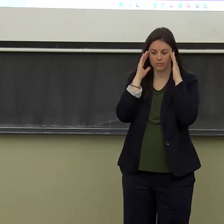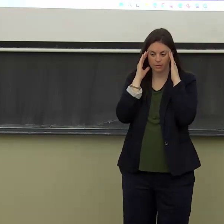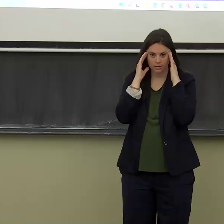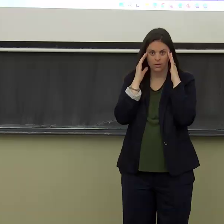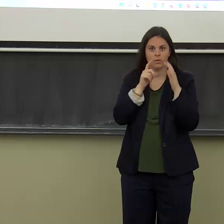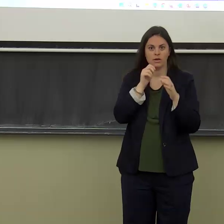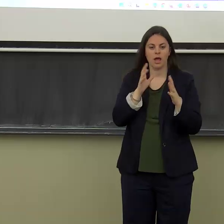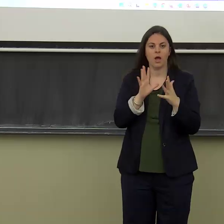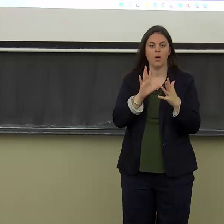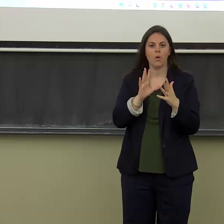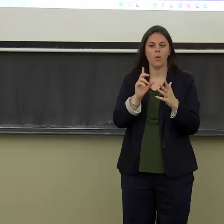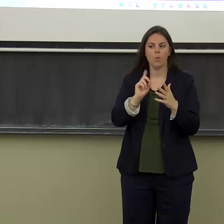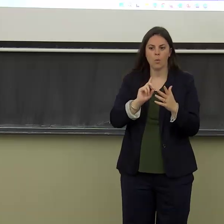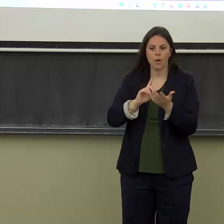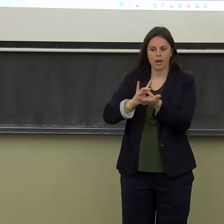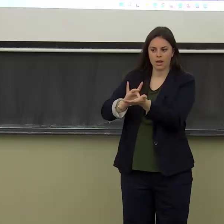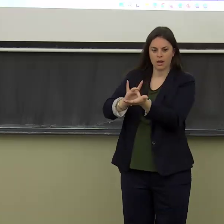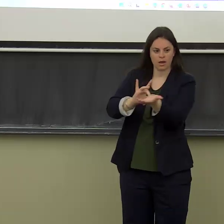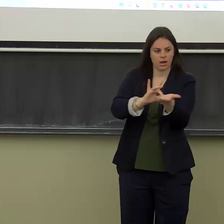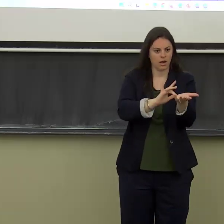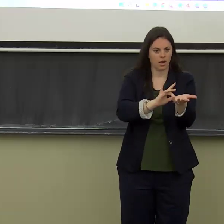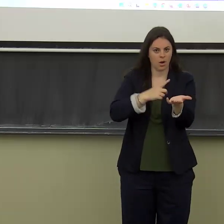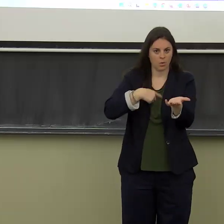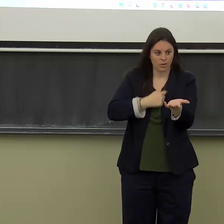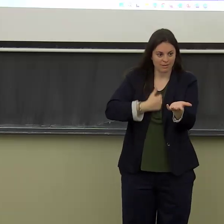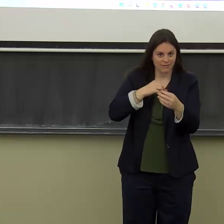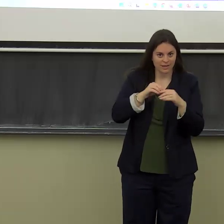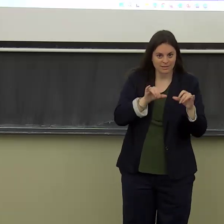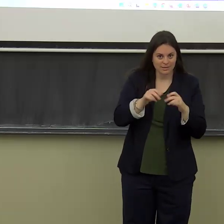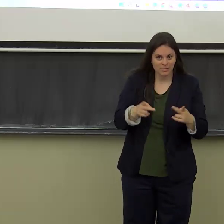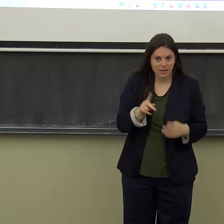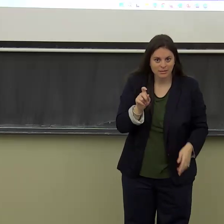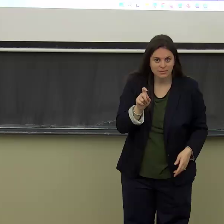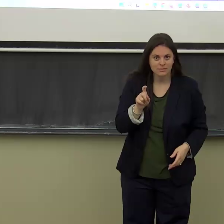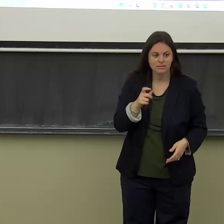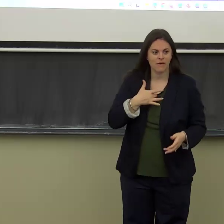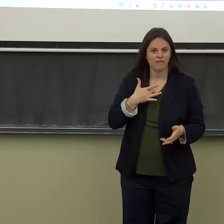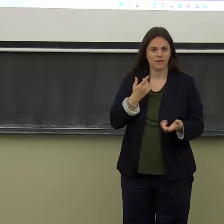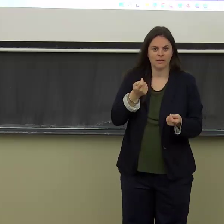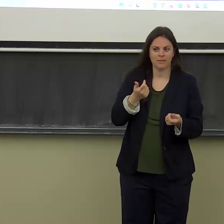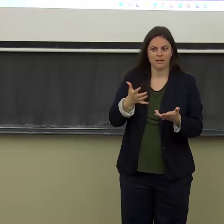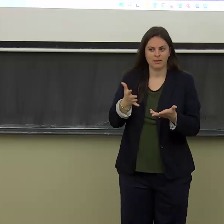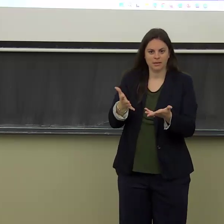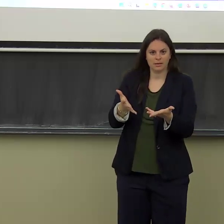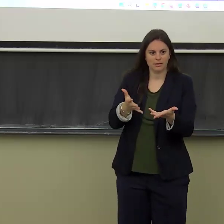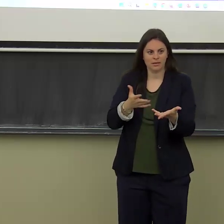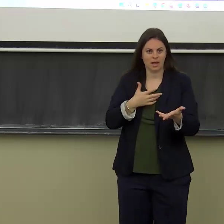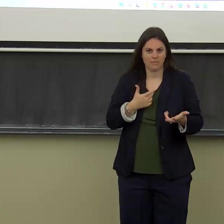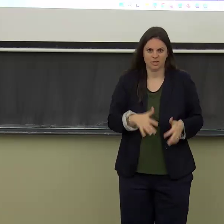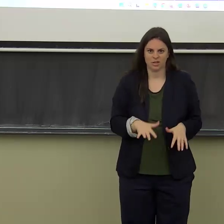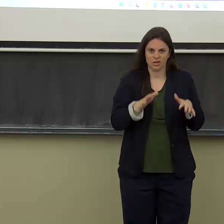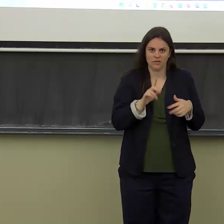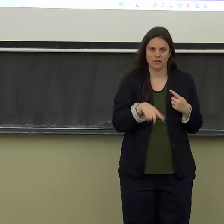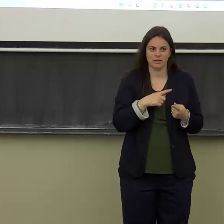to find where we are all feeling like we're living in the same place. And I feel like a bit, as I mentioned, nervous about putting